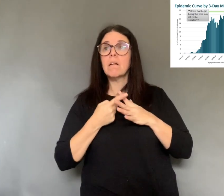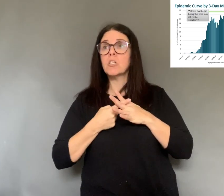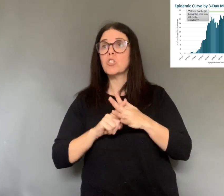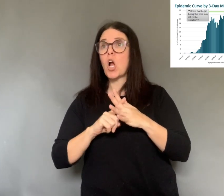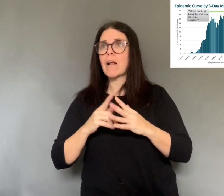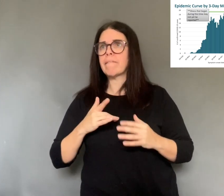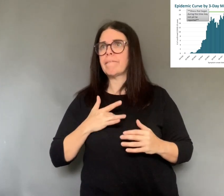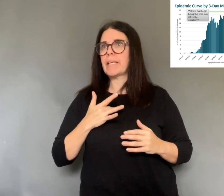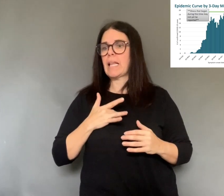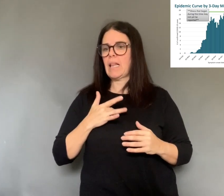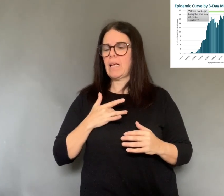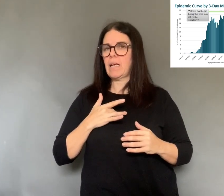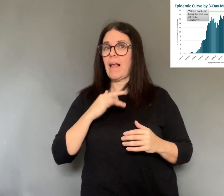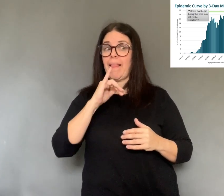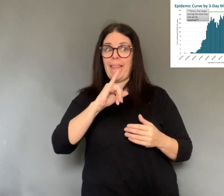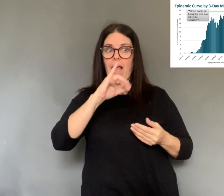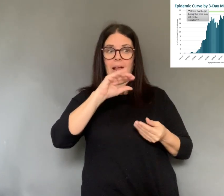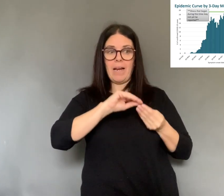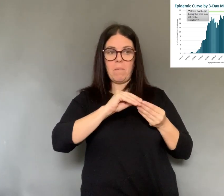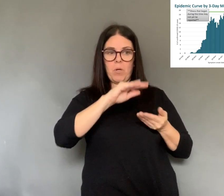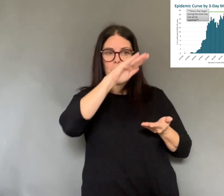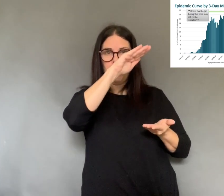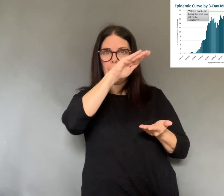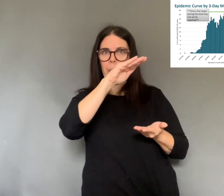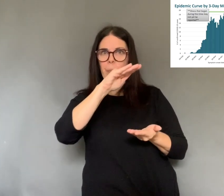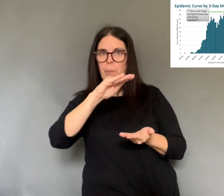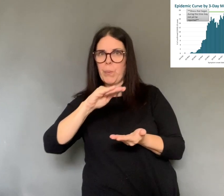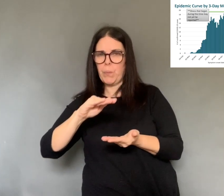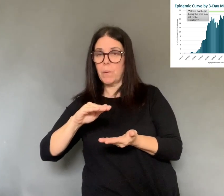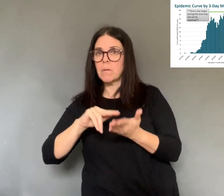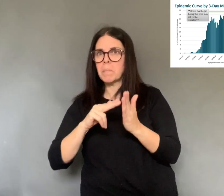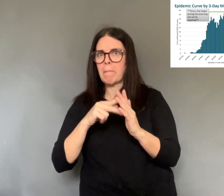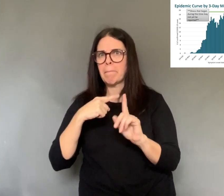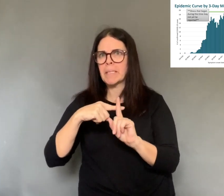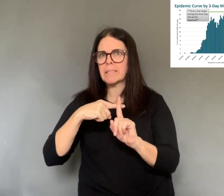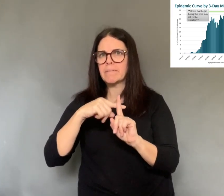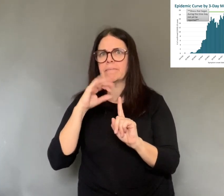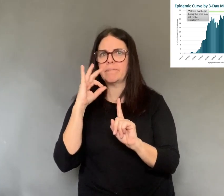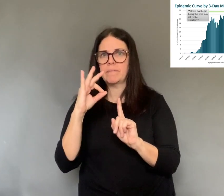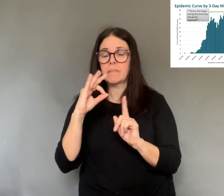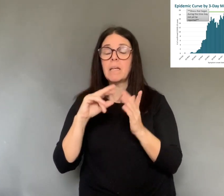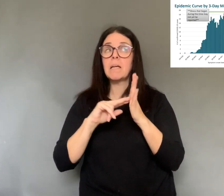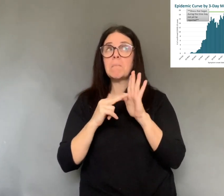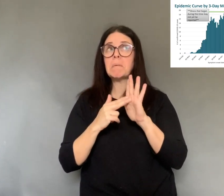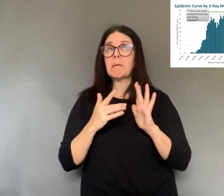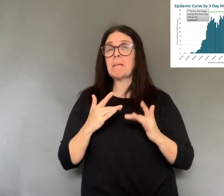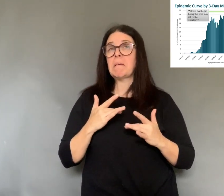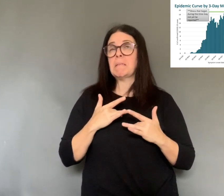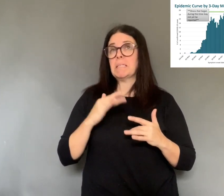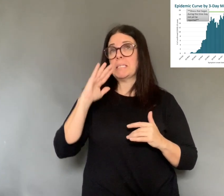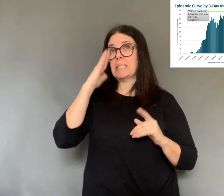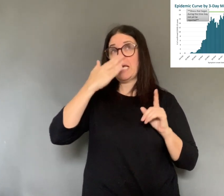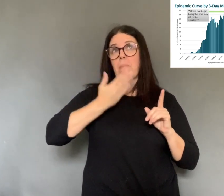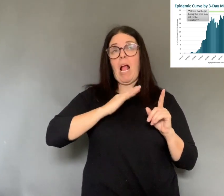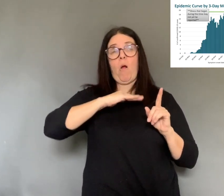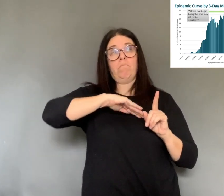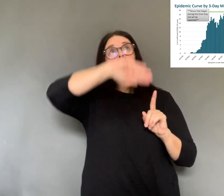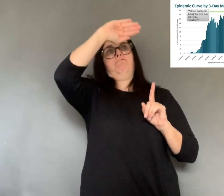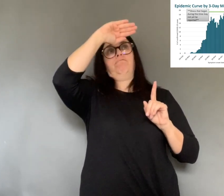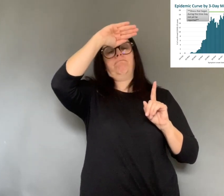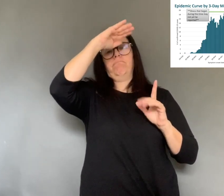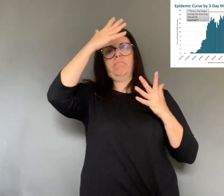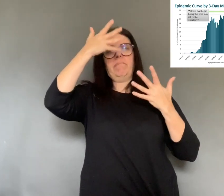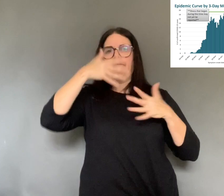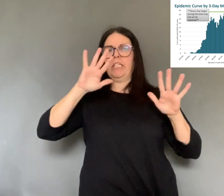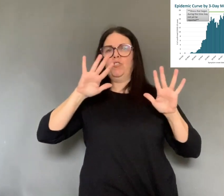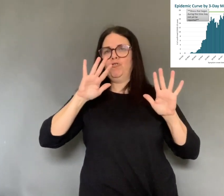of April, the symptom onset date is going down and moving in the right direction. In other words, it is very likely that we passed